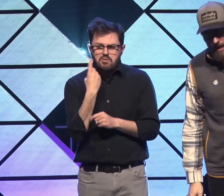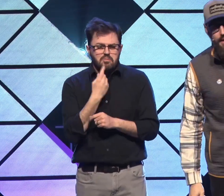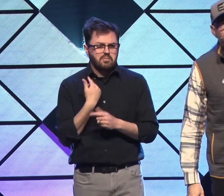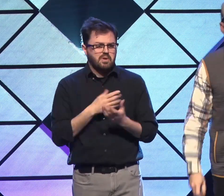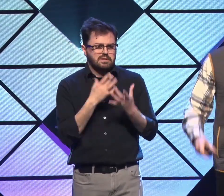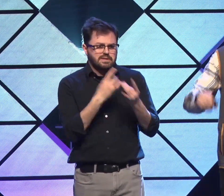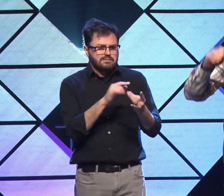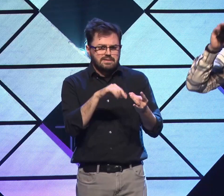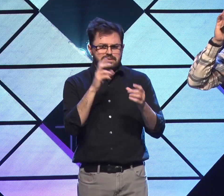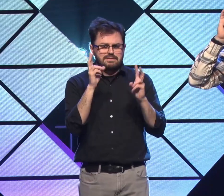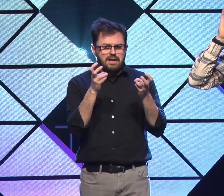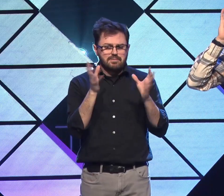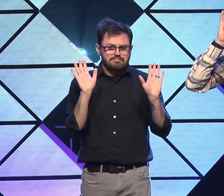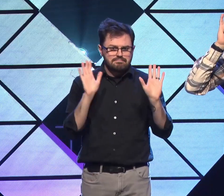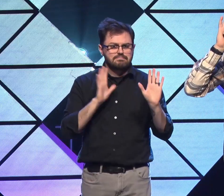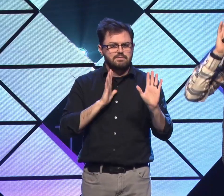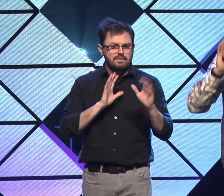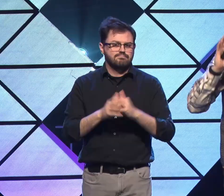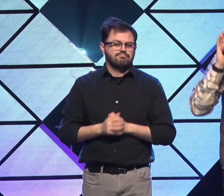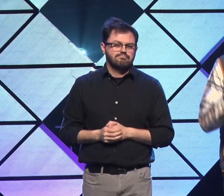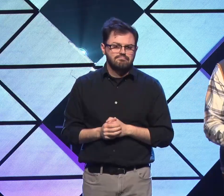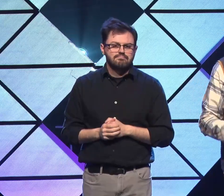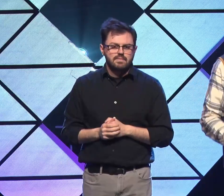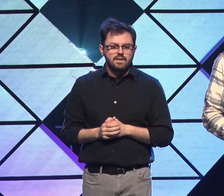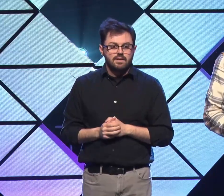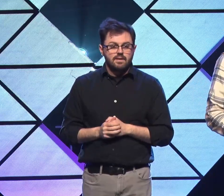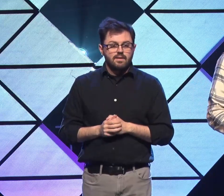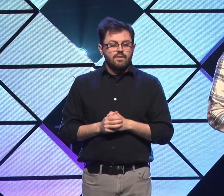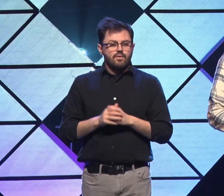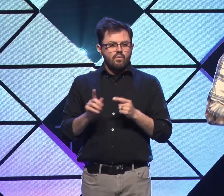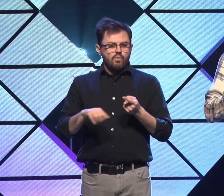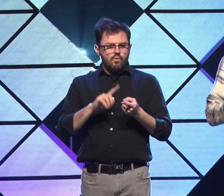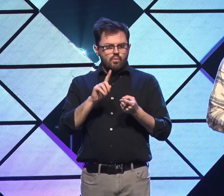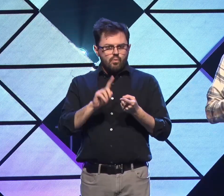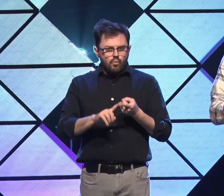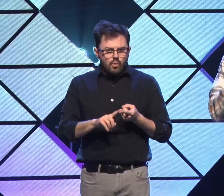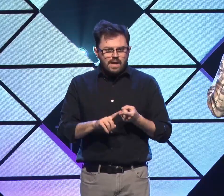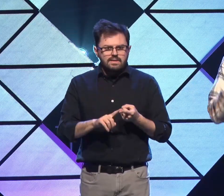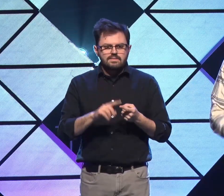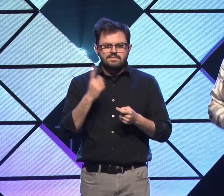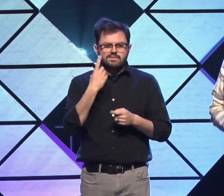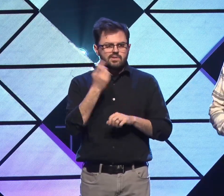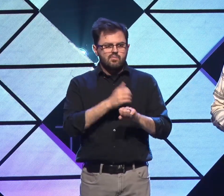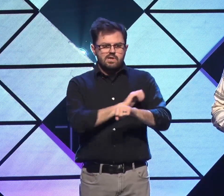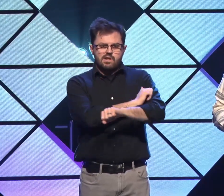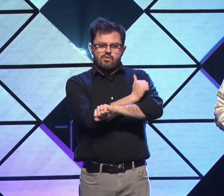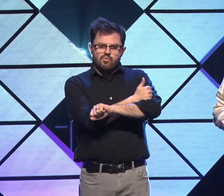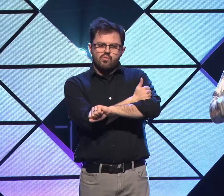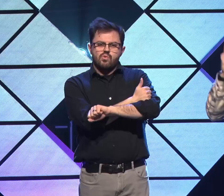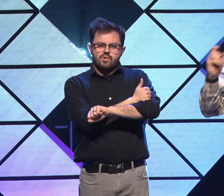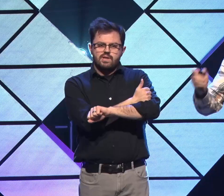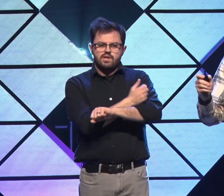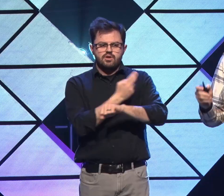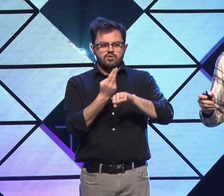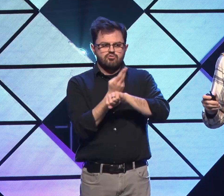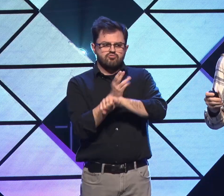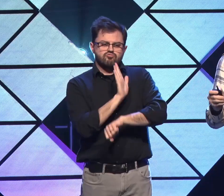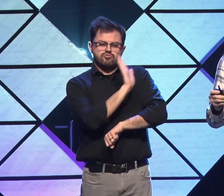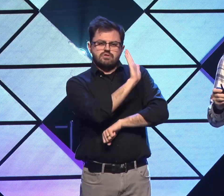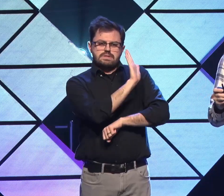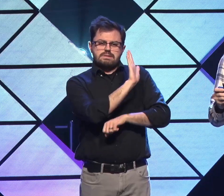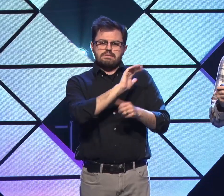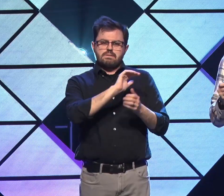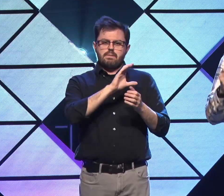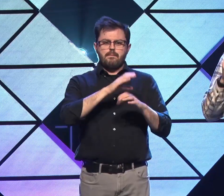I get it, okay. So, when authority leverages power for